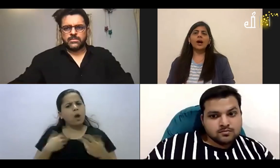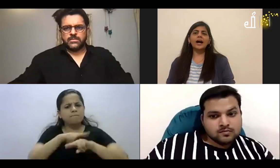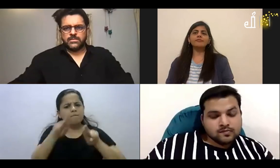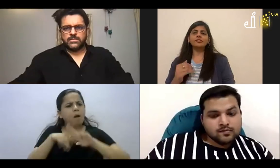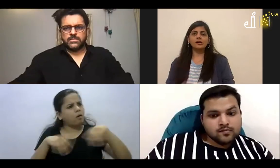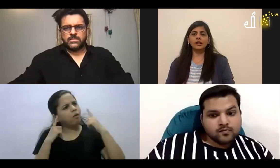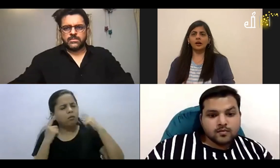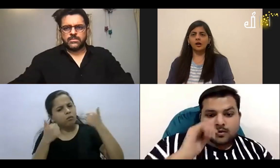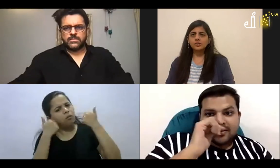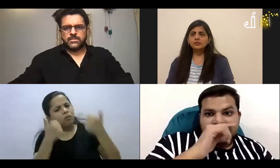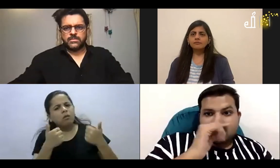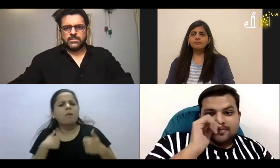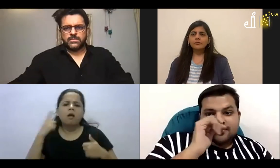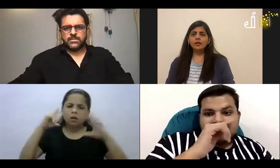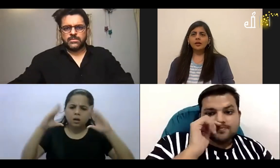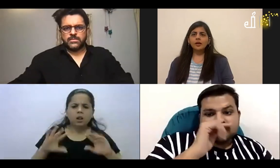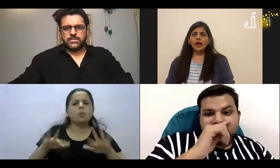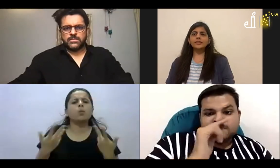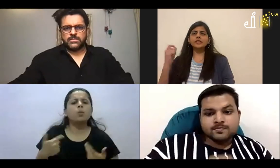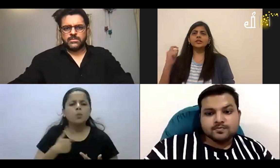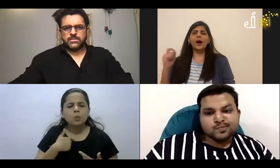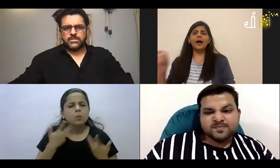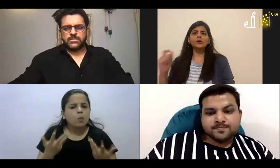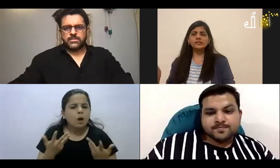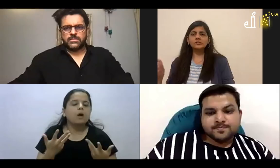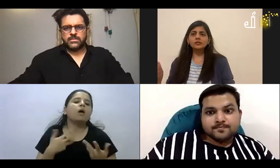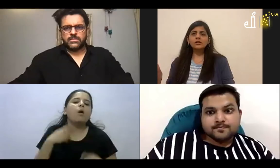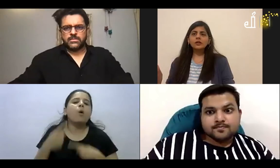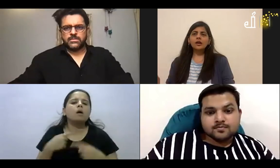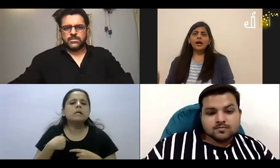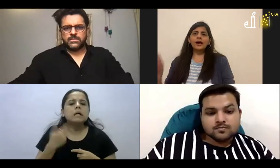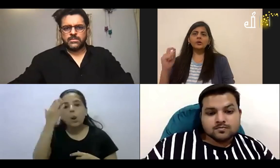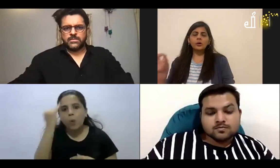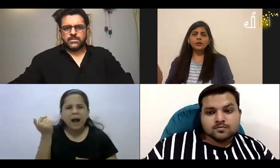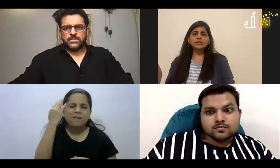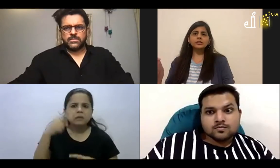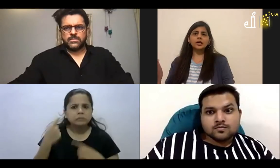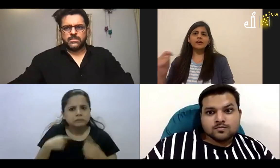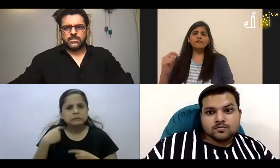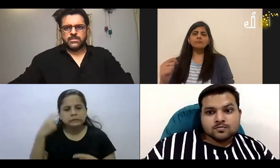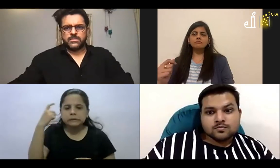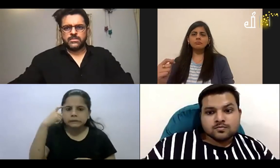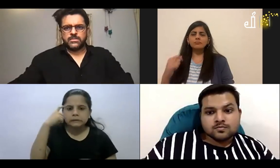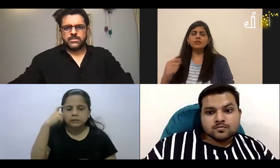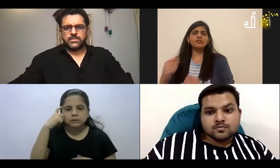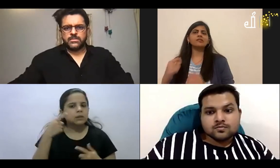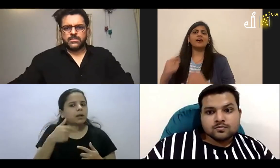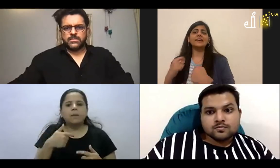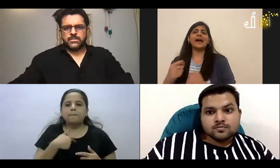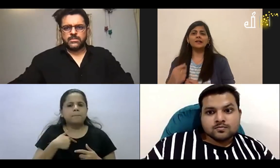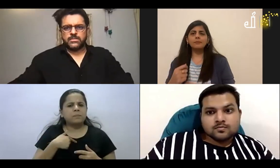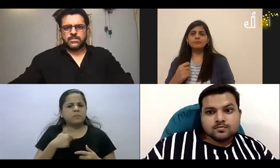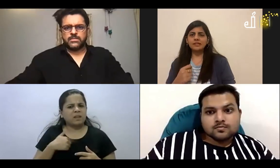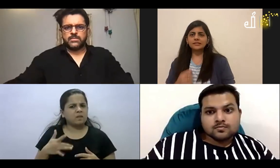to have hearing loss? And this why question has always made me feel